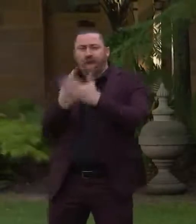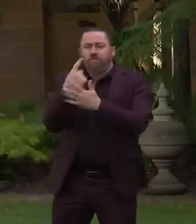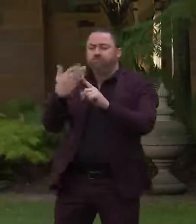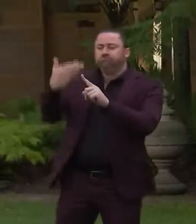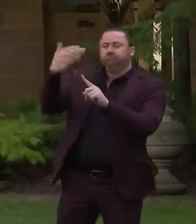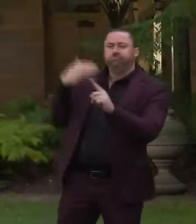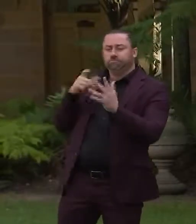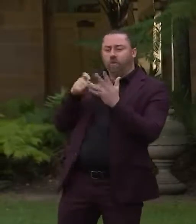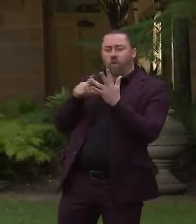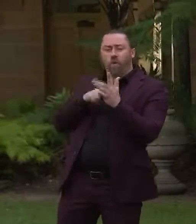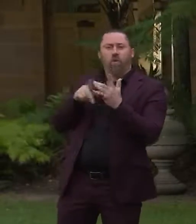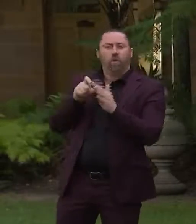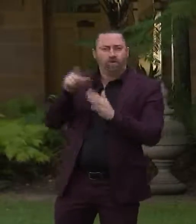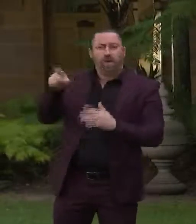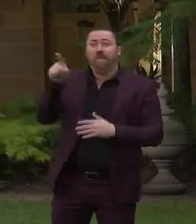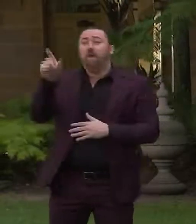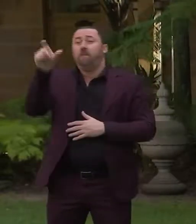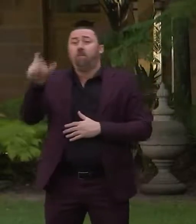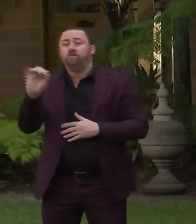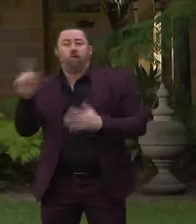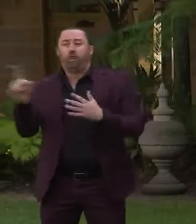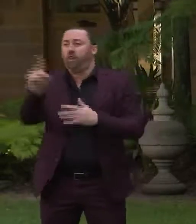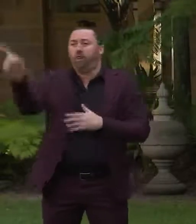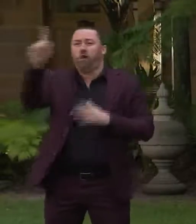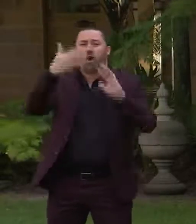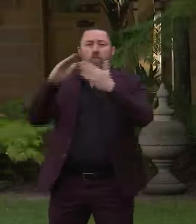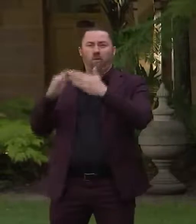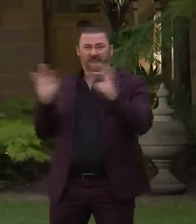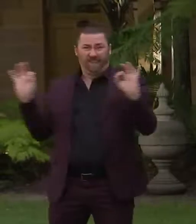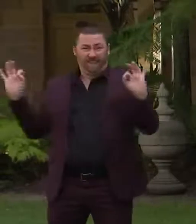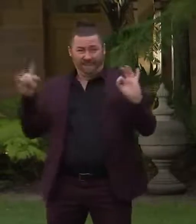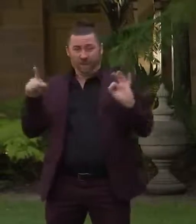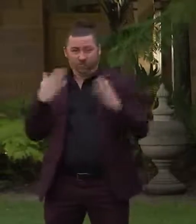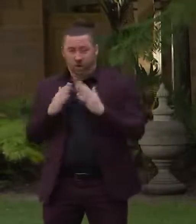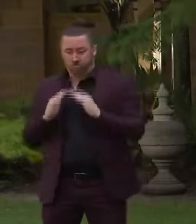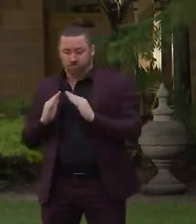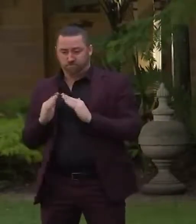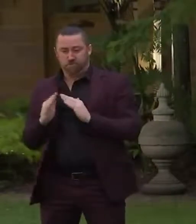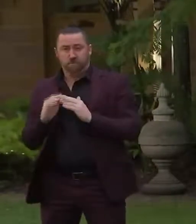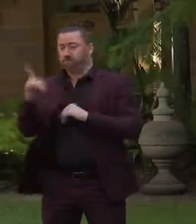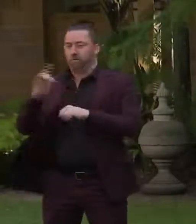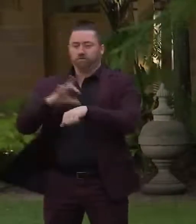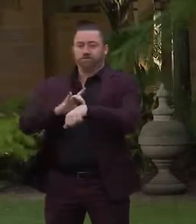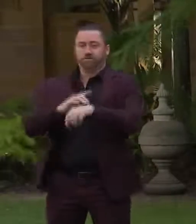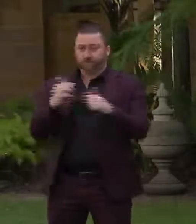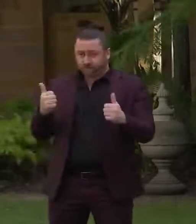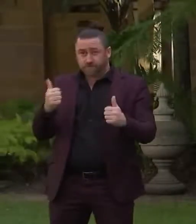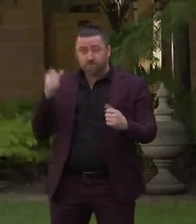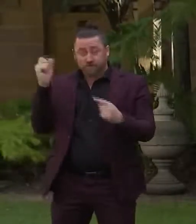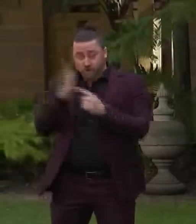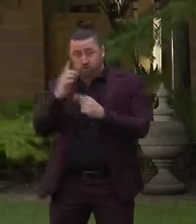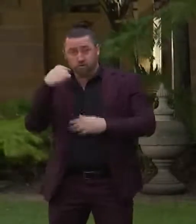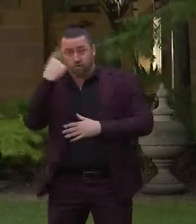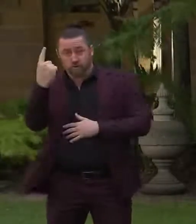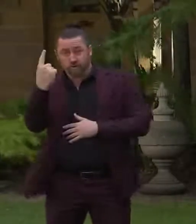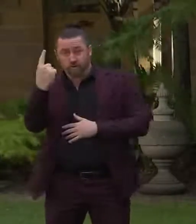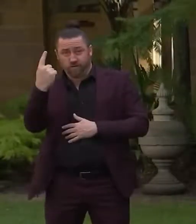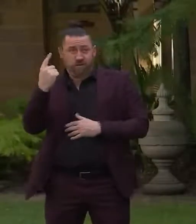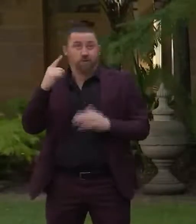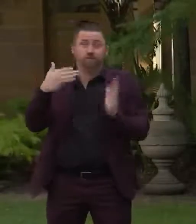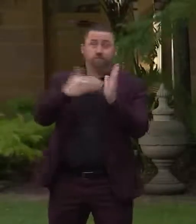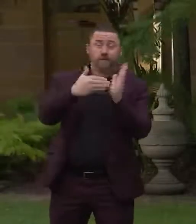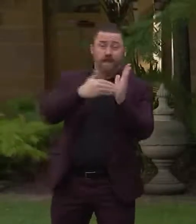so, and they weren't out and about in the community. So look, what is really important over the next 24 hours is simply